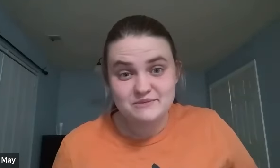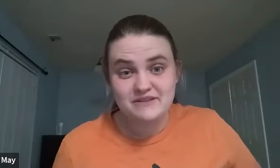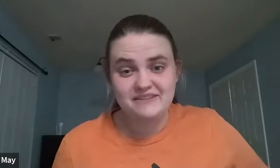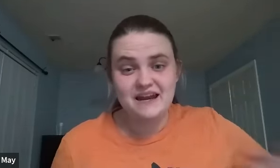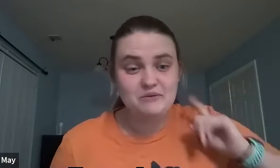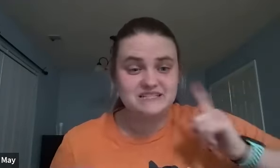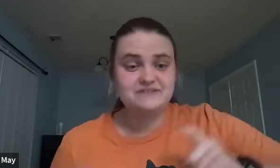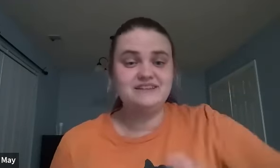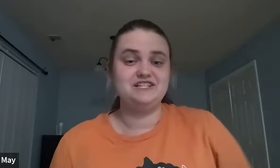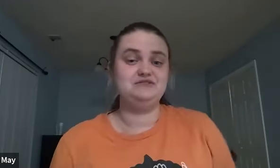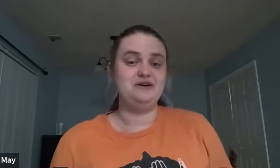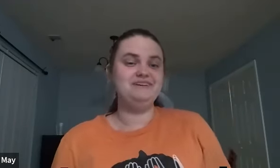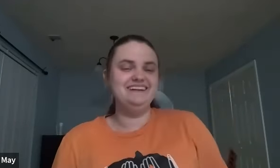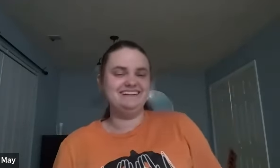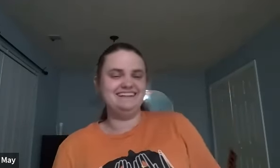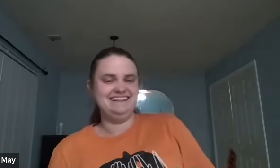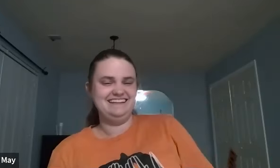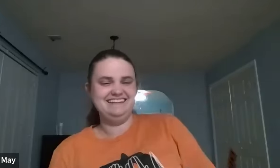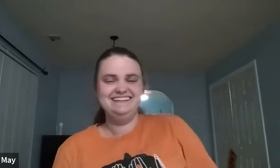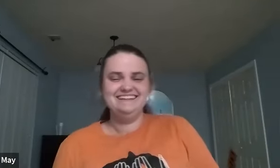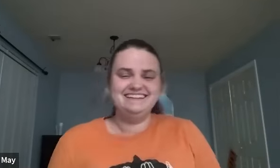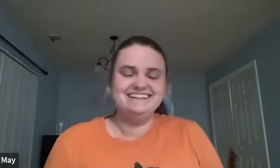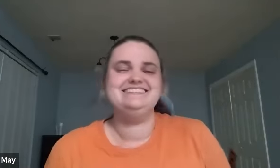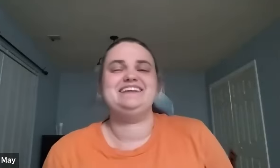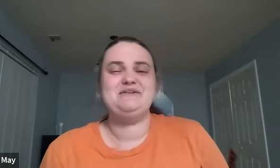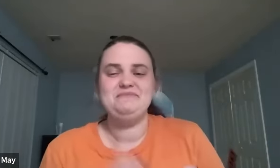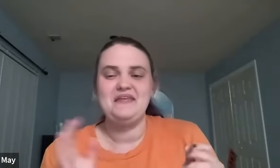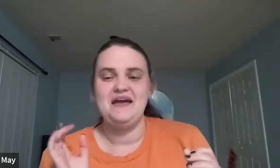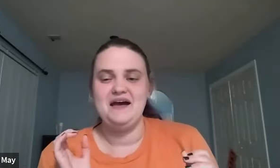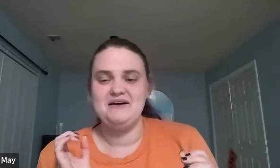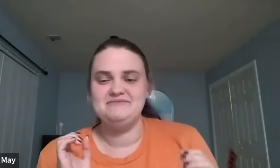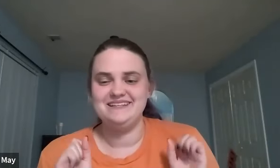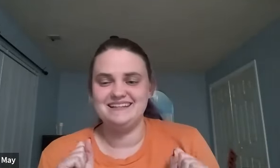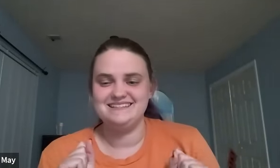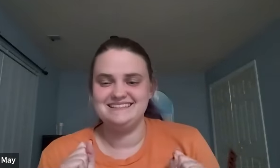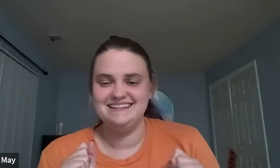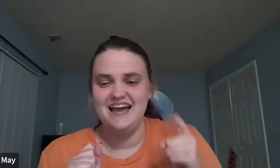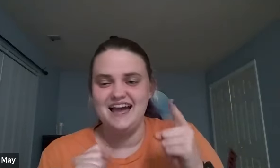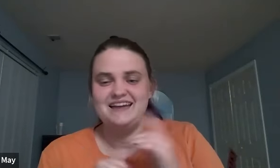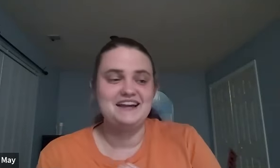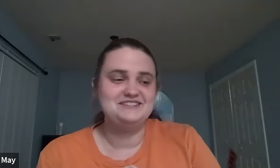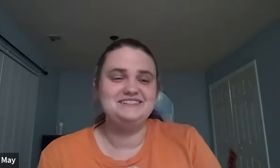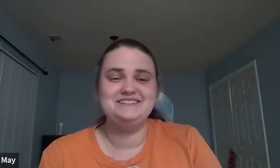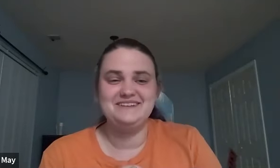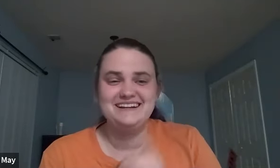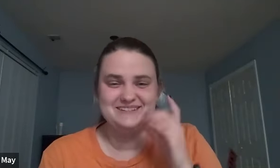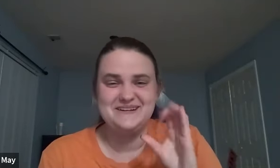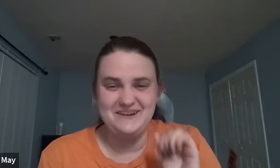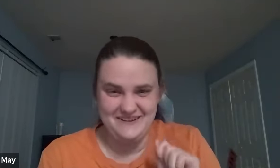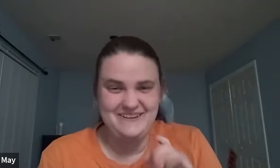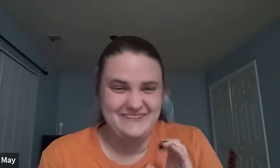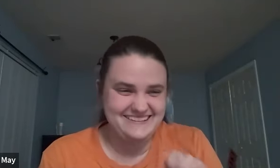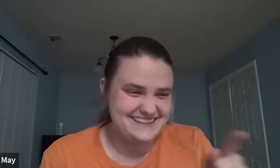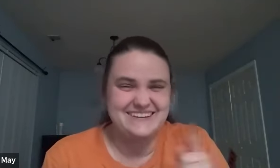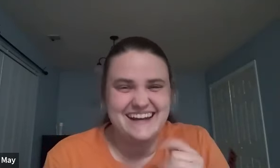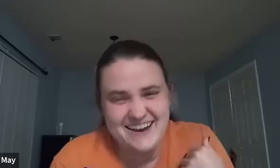like that, I will definitely let you know. So, but yes, I actually do. I do mean Coca-Cola. That's what I have right